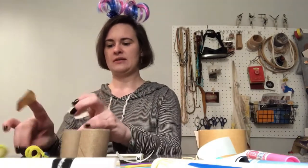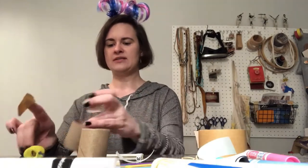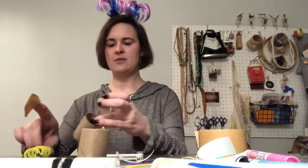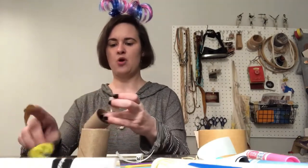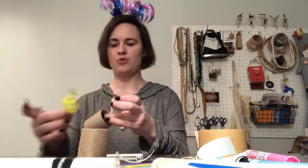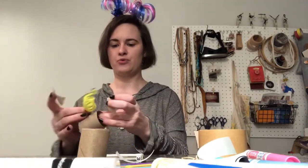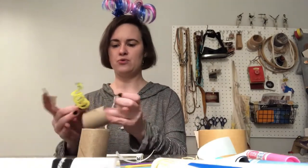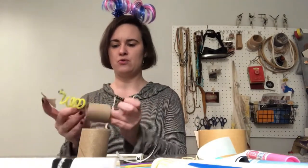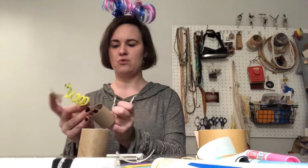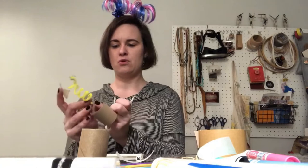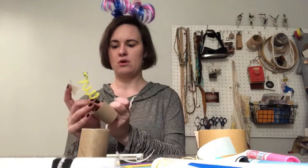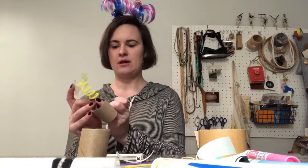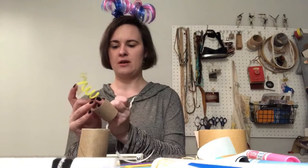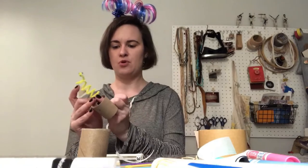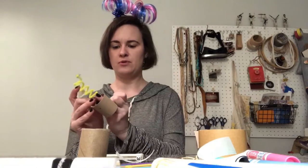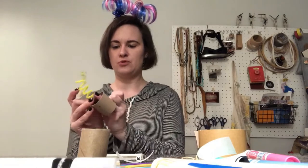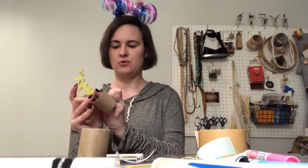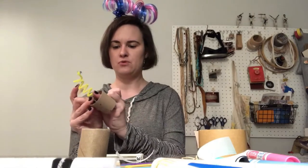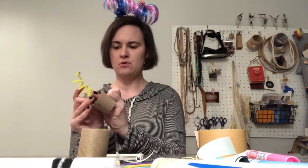Unless they poke through. Can I poke them through?